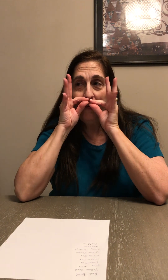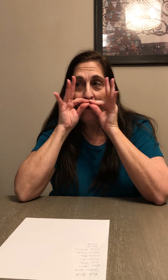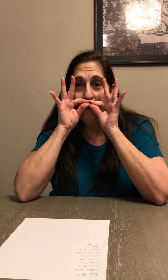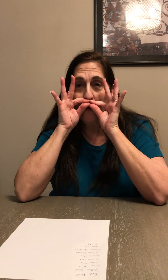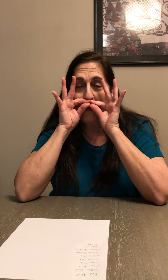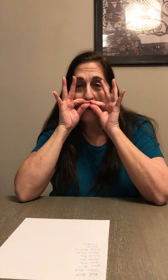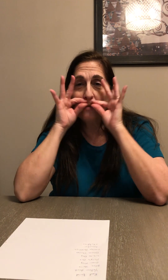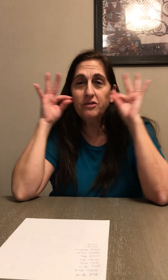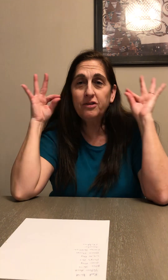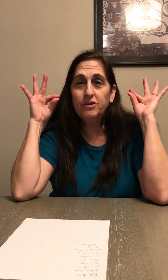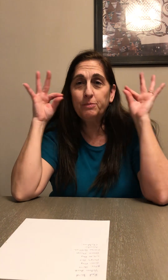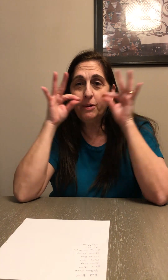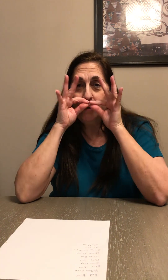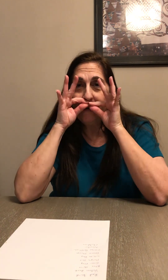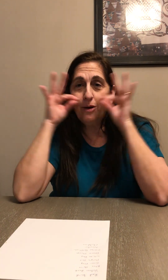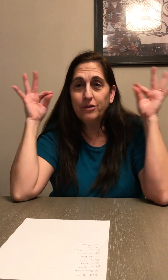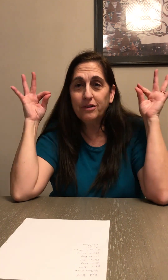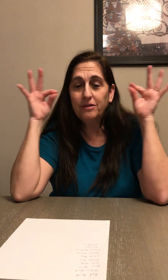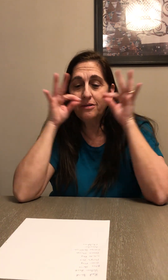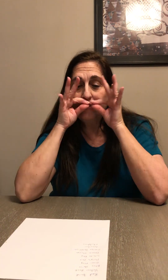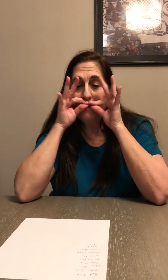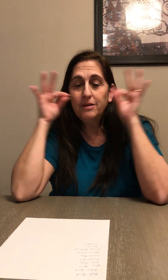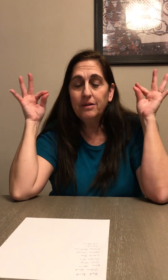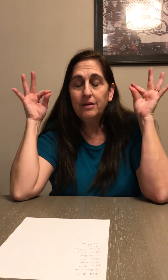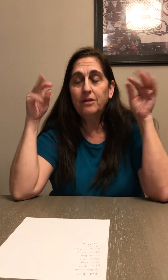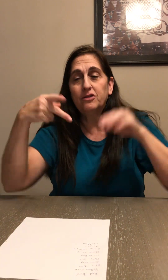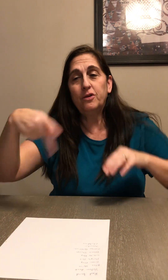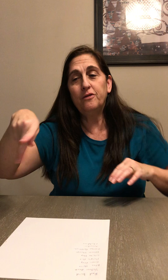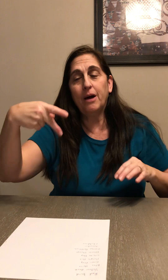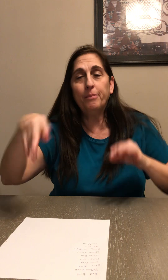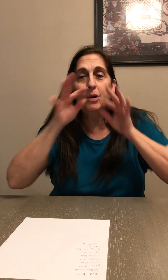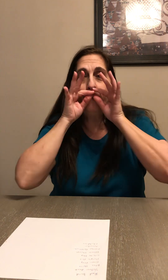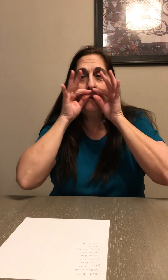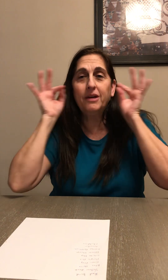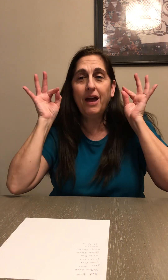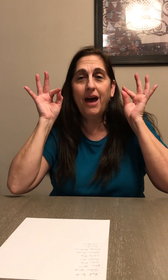your whiskers, and you just pull them out. So you've got purple cat.